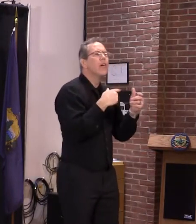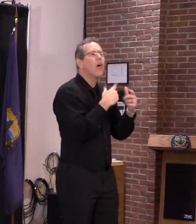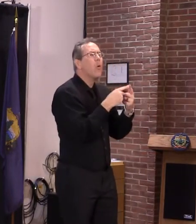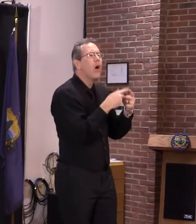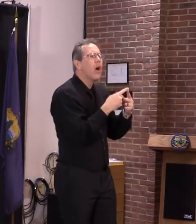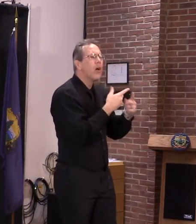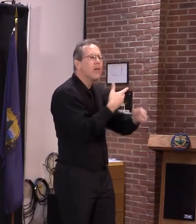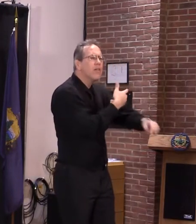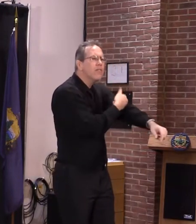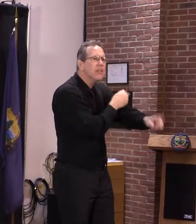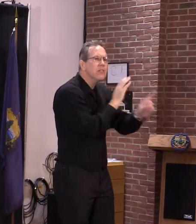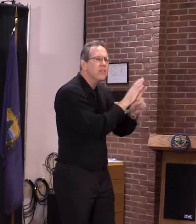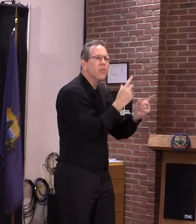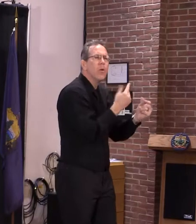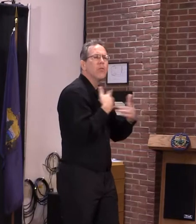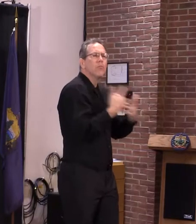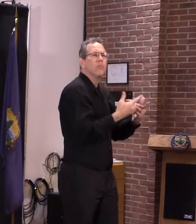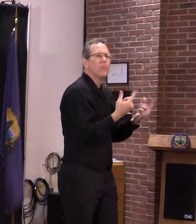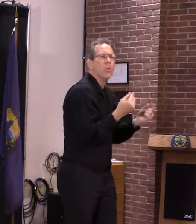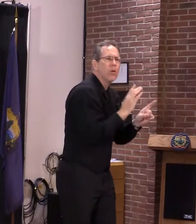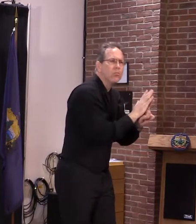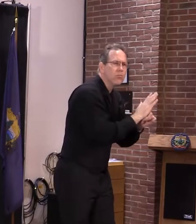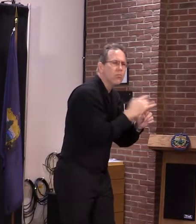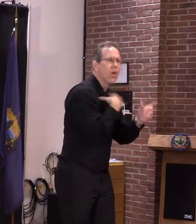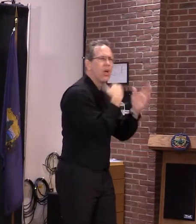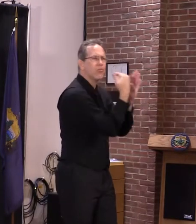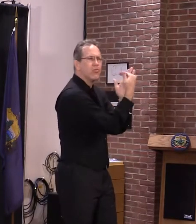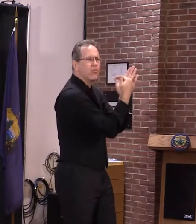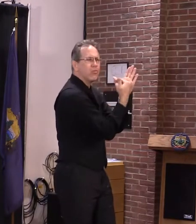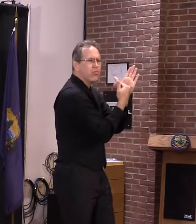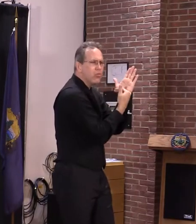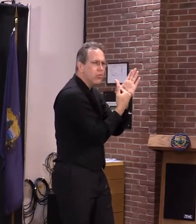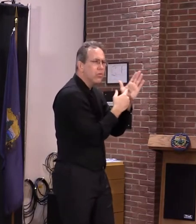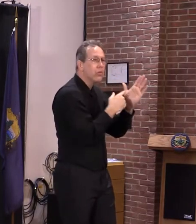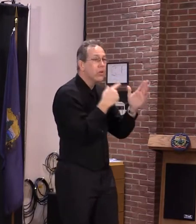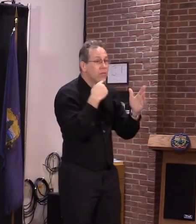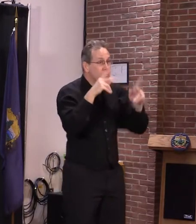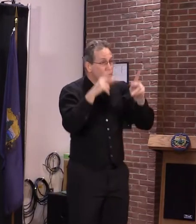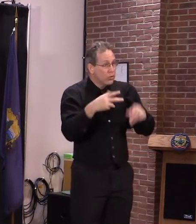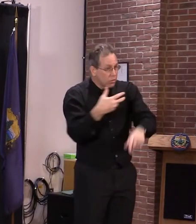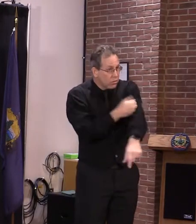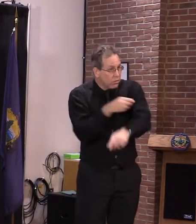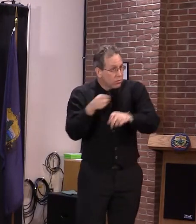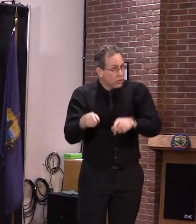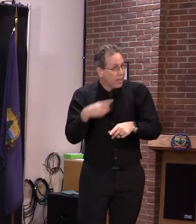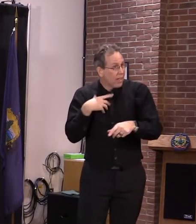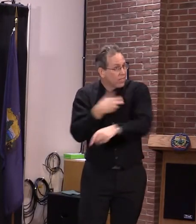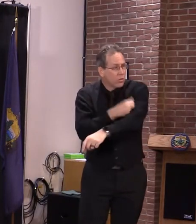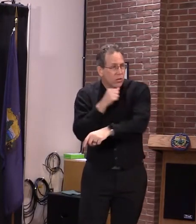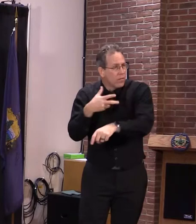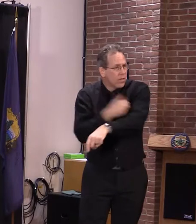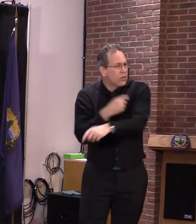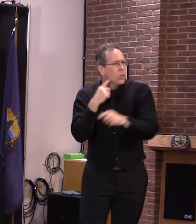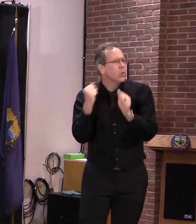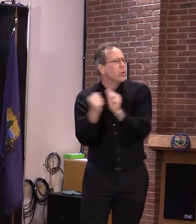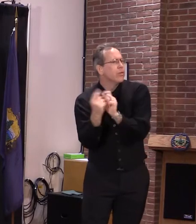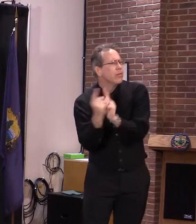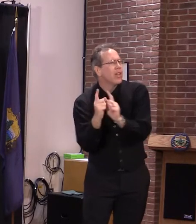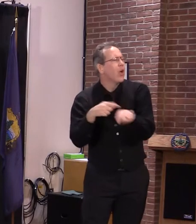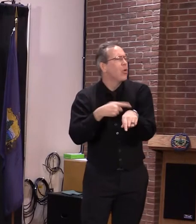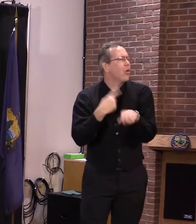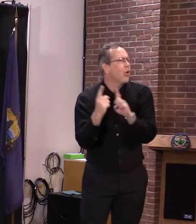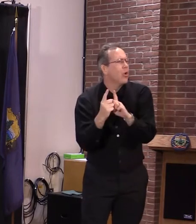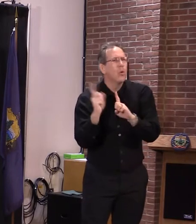vaccinated individuals are presumed contacts, they are eligible to take home 2 tests to be administered on the 4th and 5th day after their